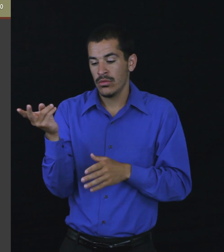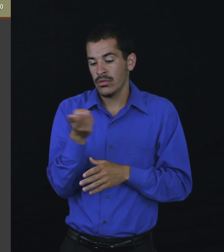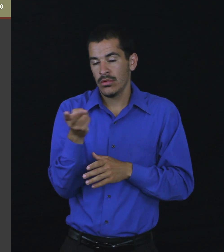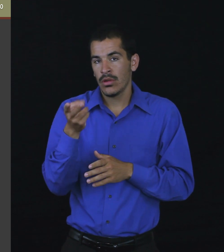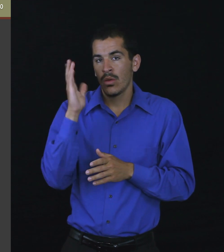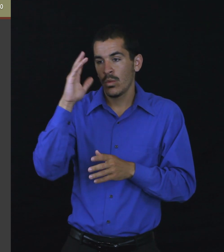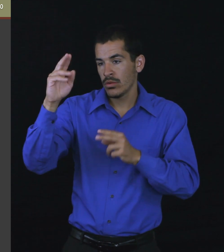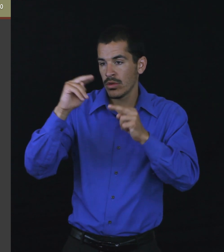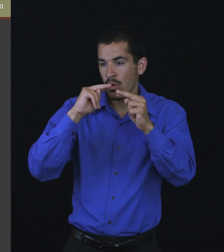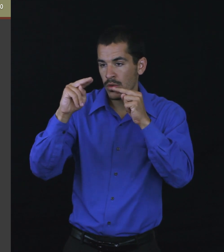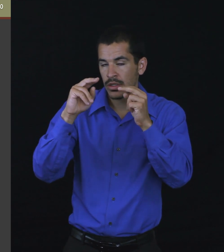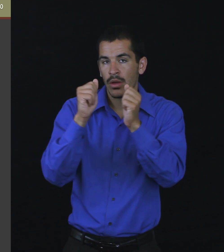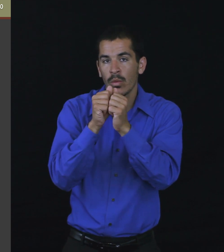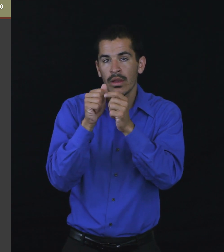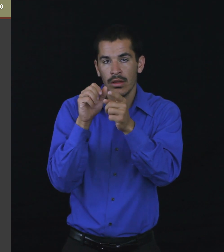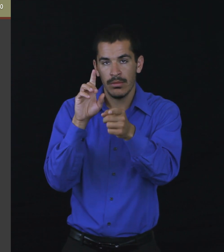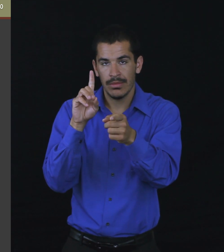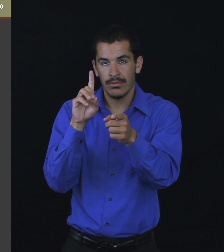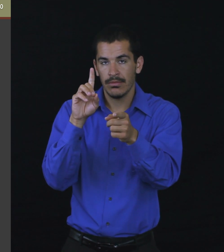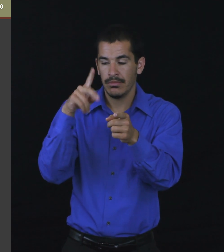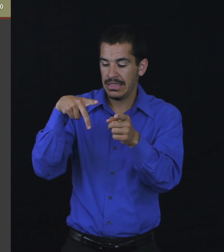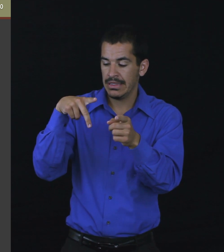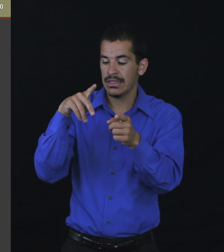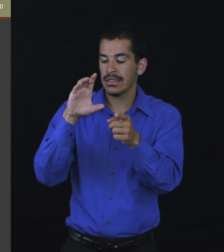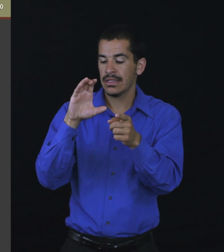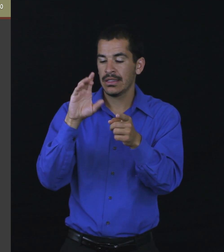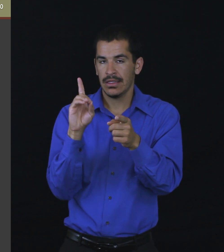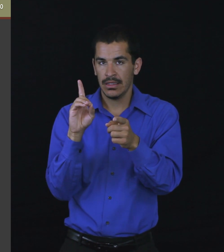with PCD for land.